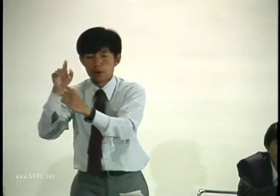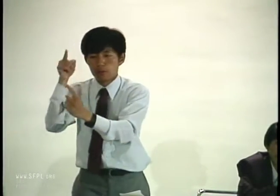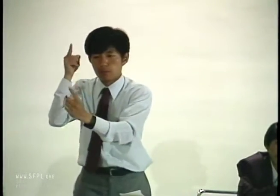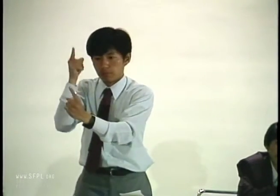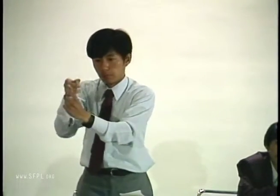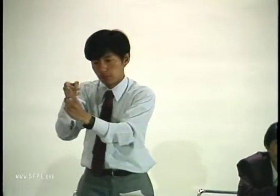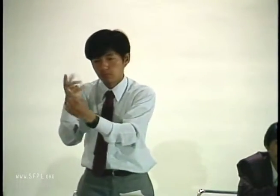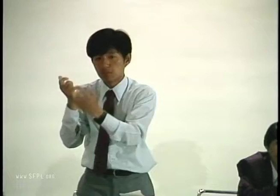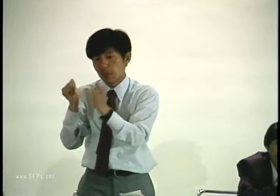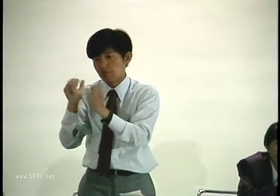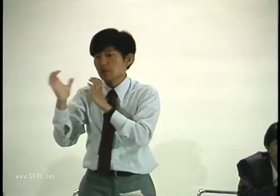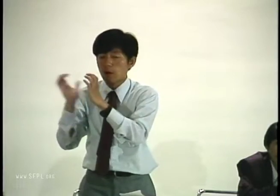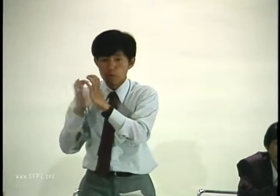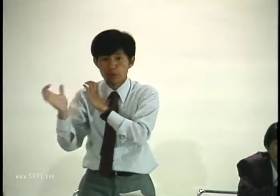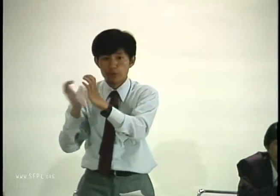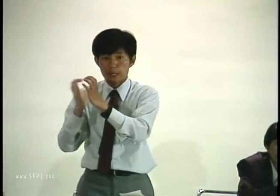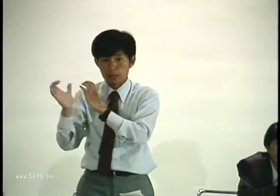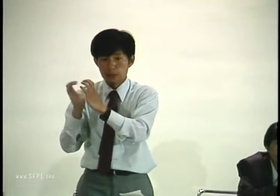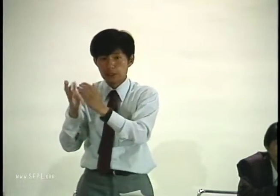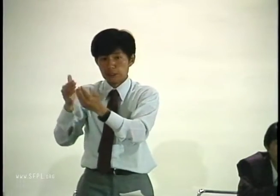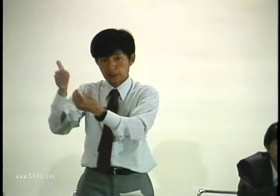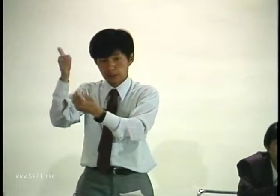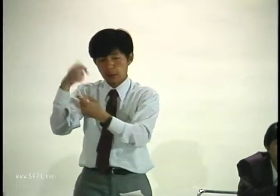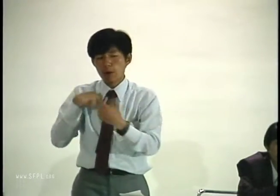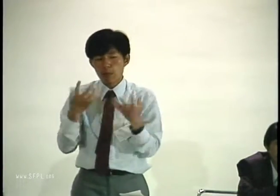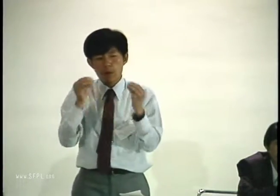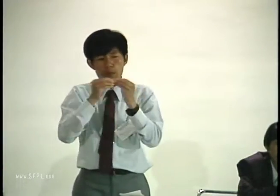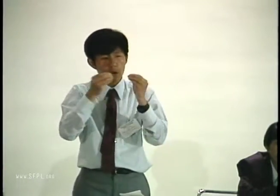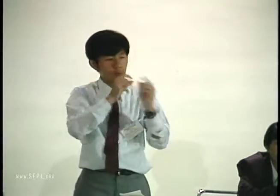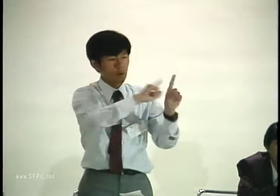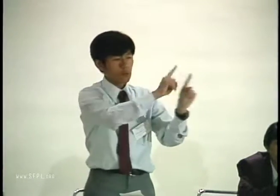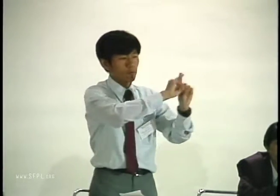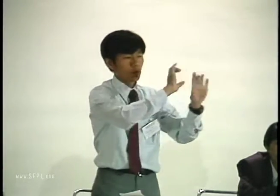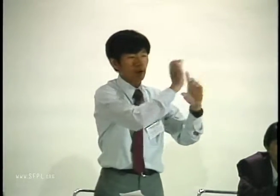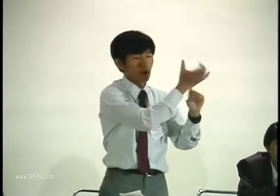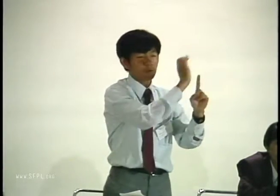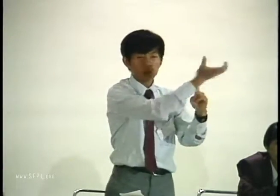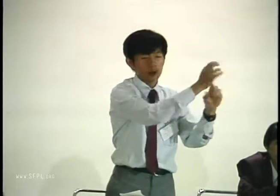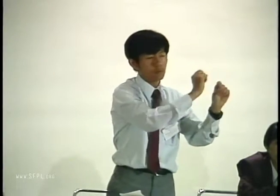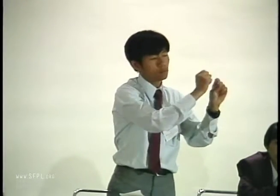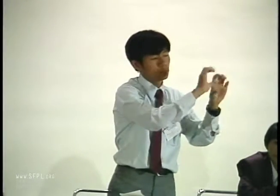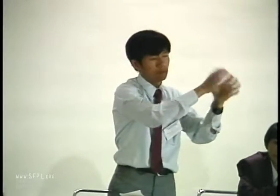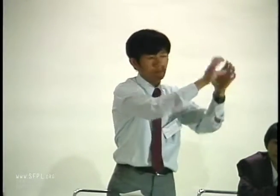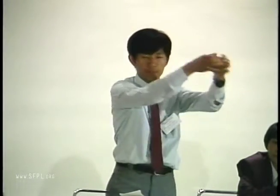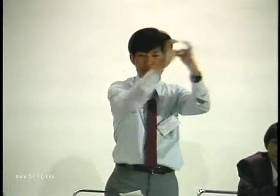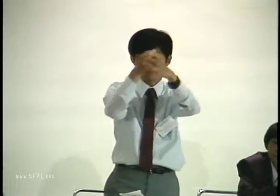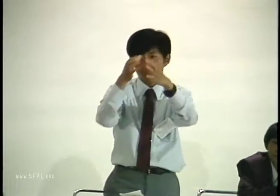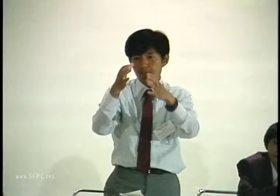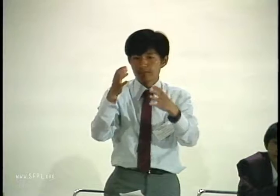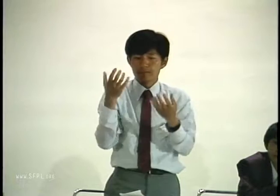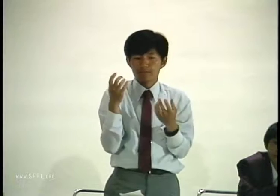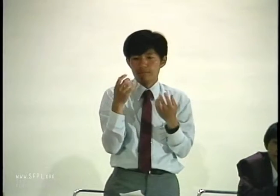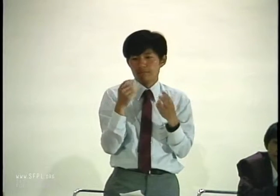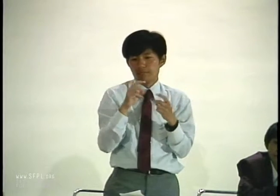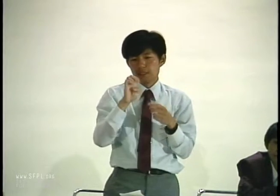Maybe he'll go to Chinatown and try to find a place where he can communicate more easily. And we see all of these different cultural